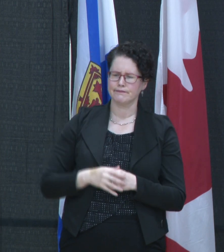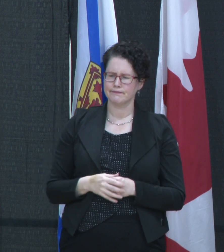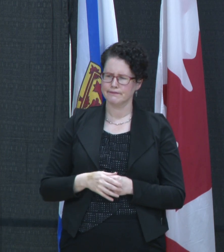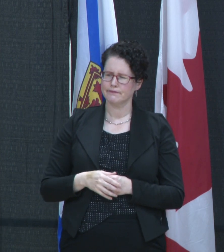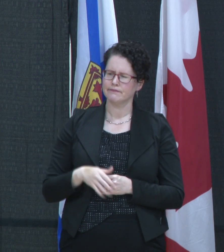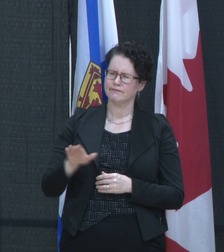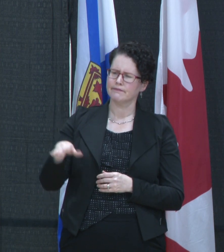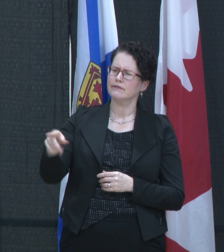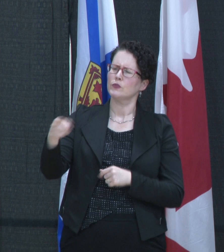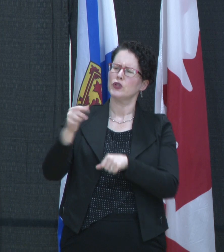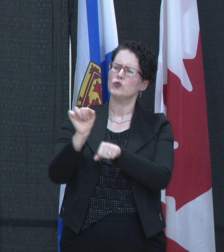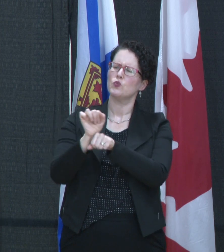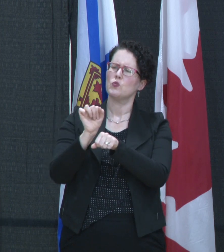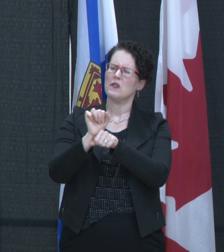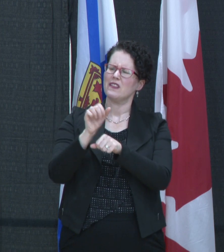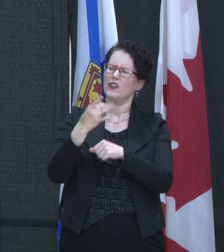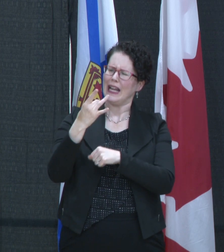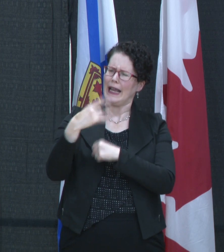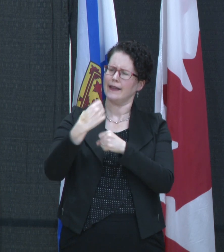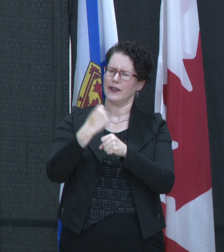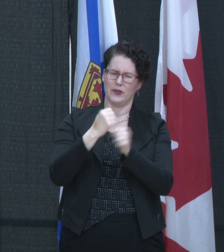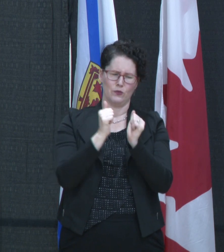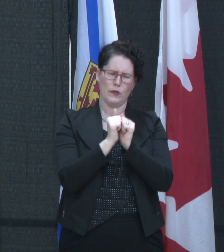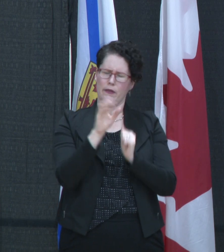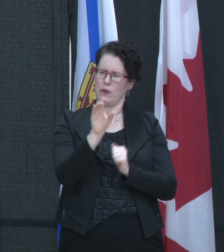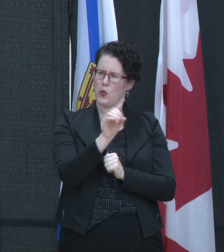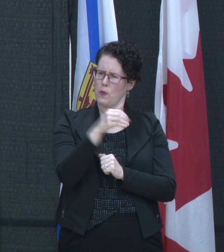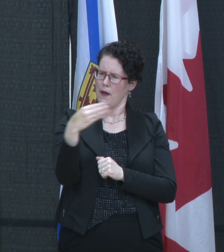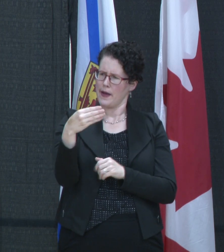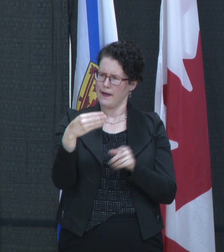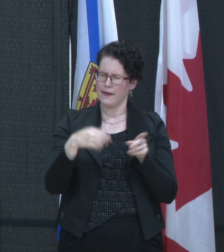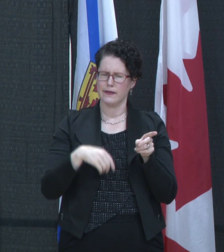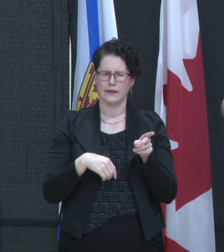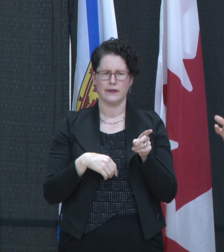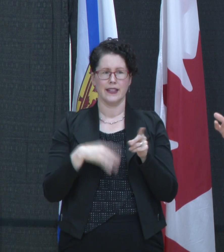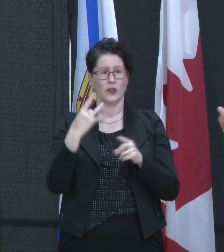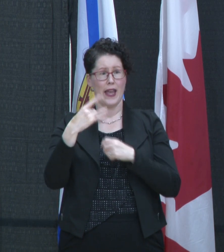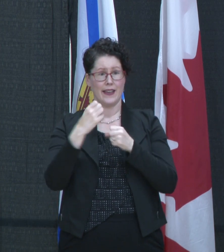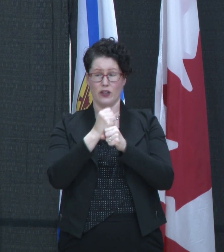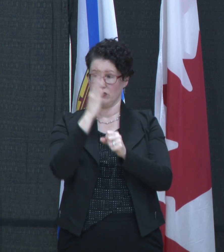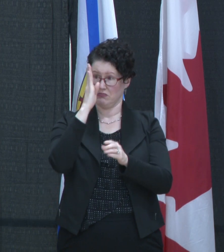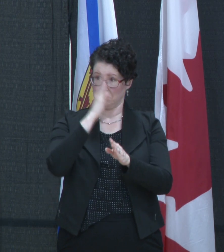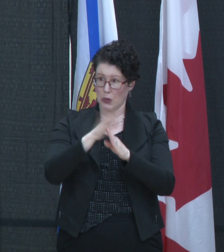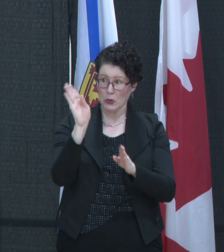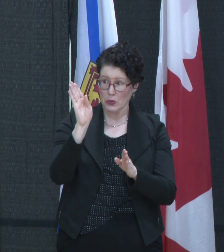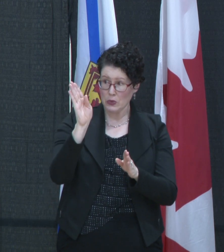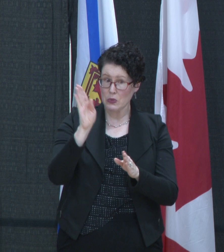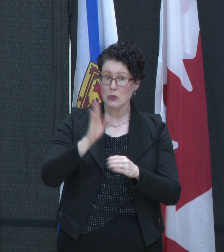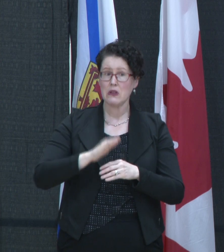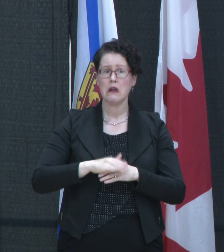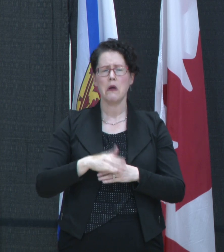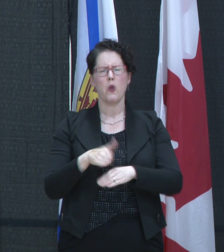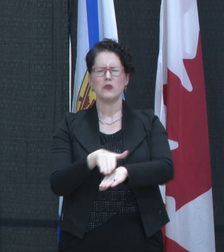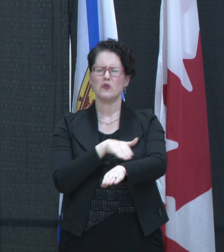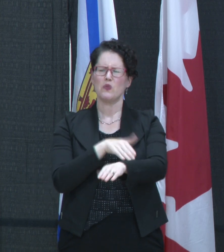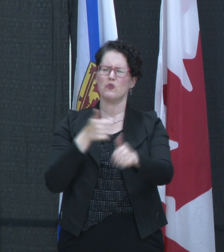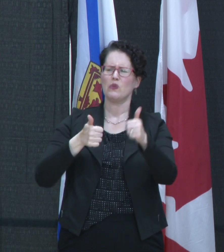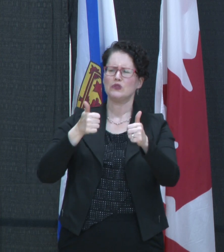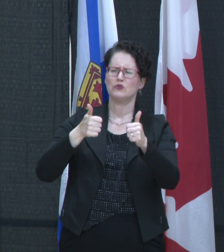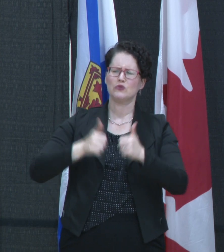working with President Obama for those 8 years, did the 8 years go by fast or did the 8 years go by